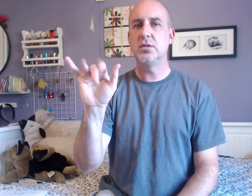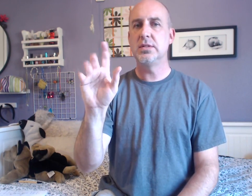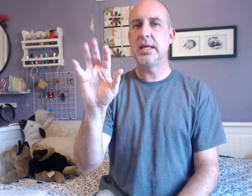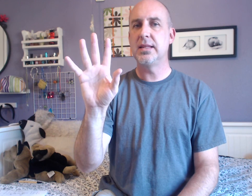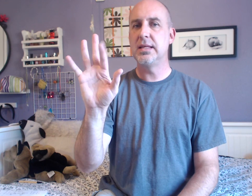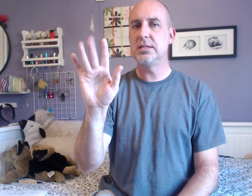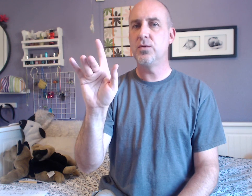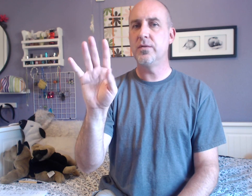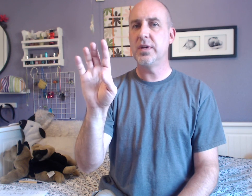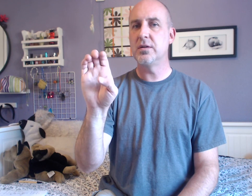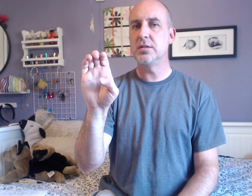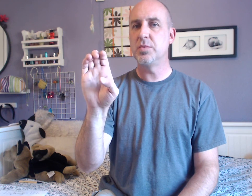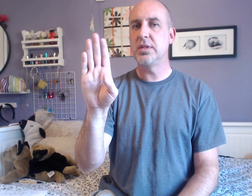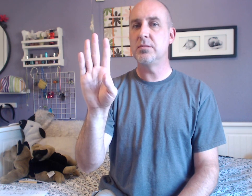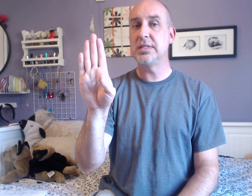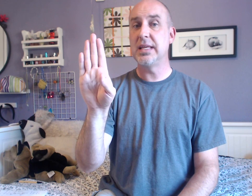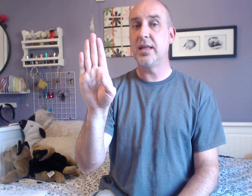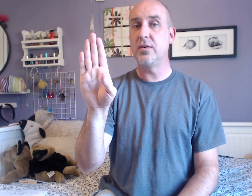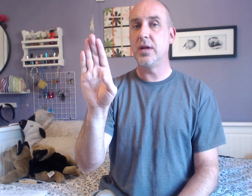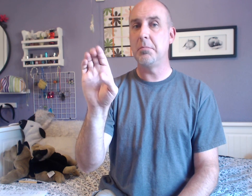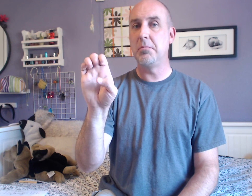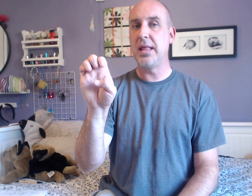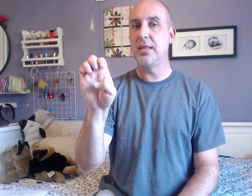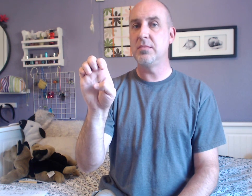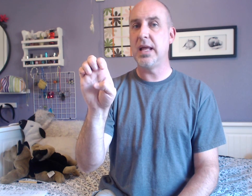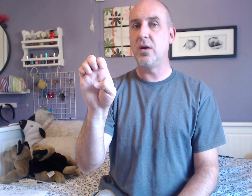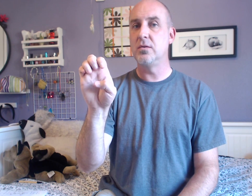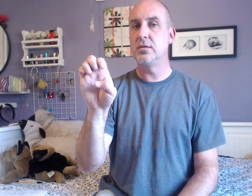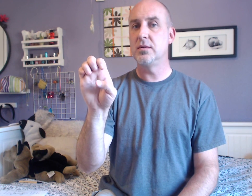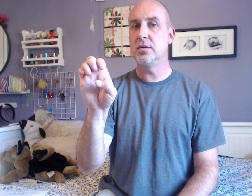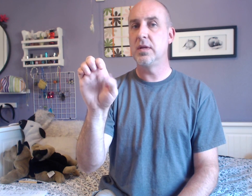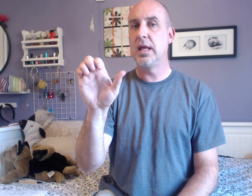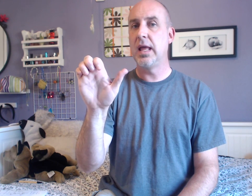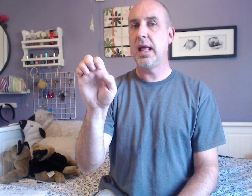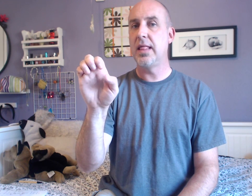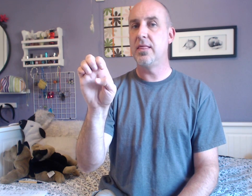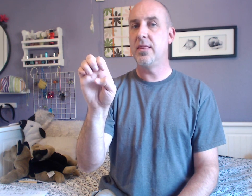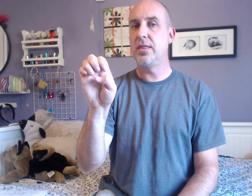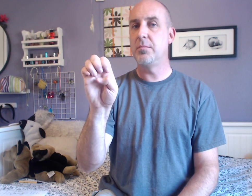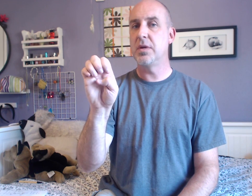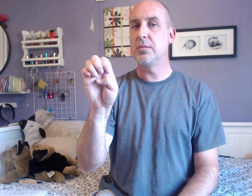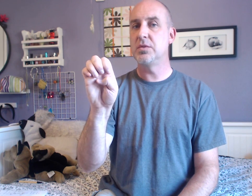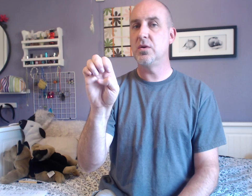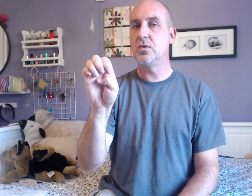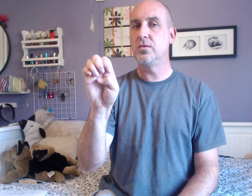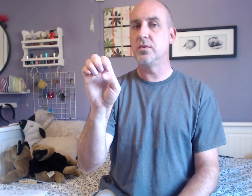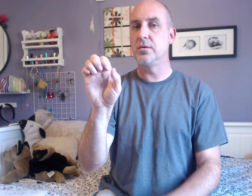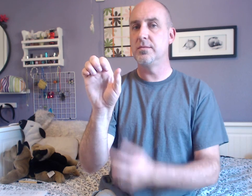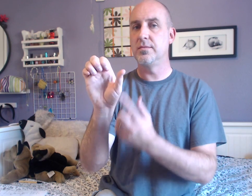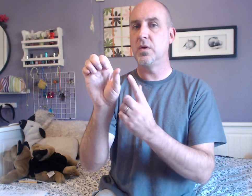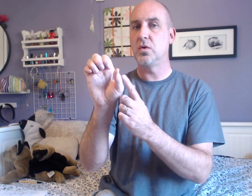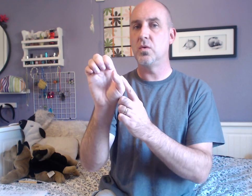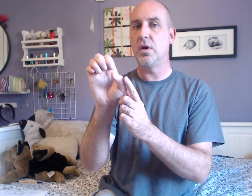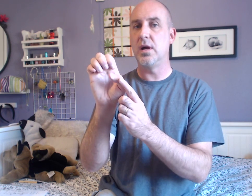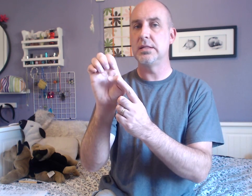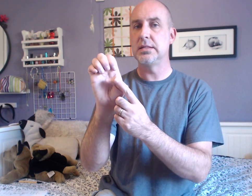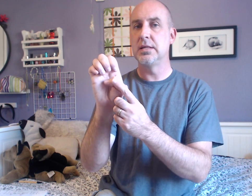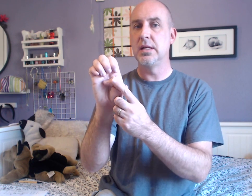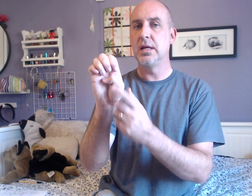take these four fingers, put them together, and bend them down, and the thumb comes over, across, and